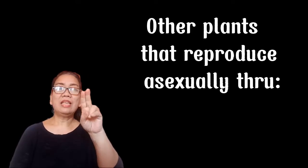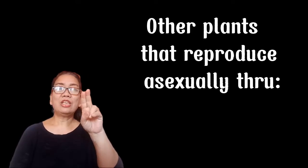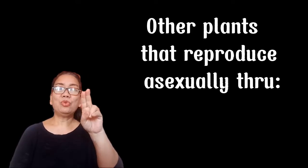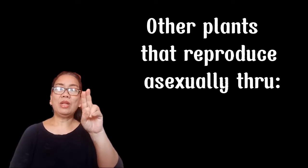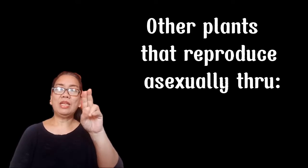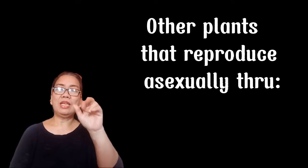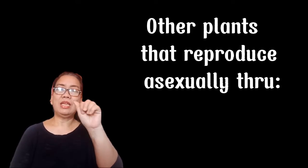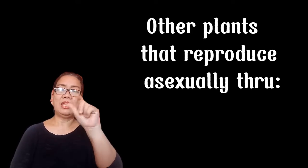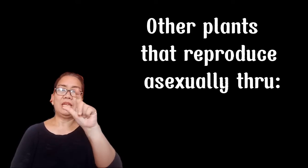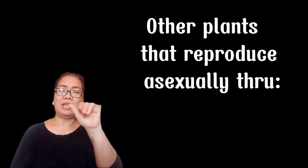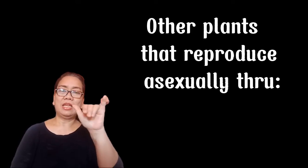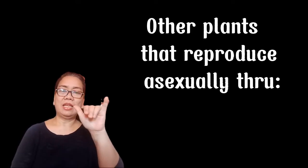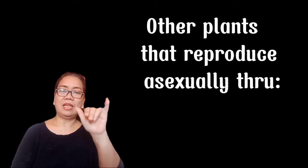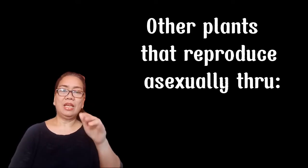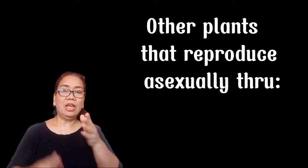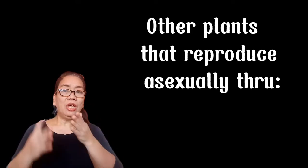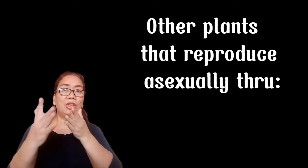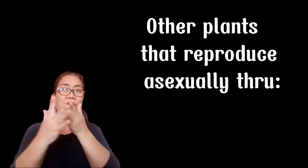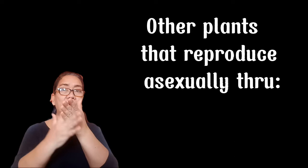asexually